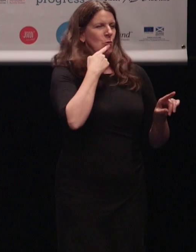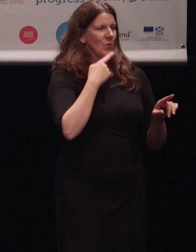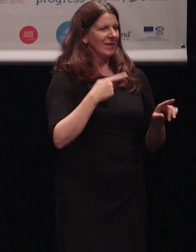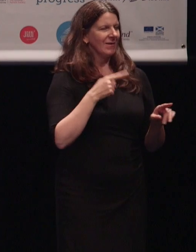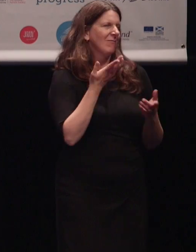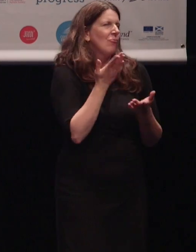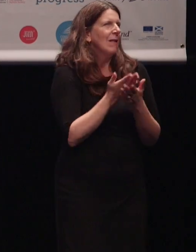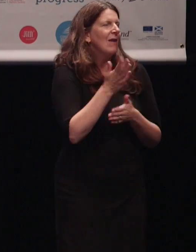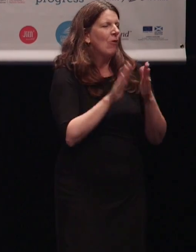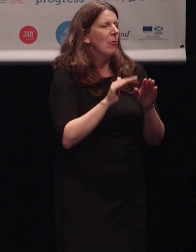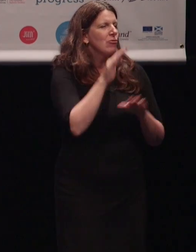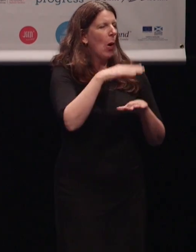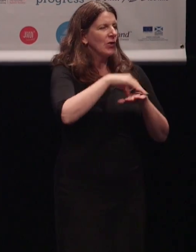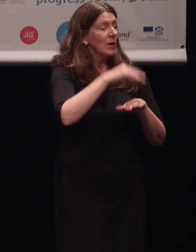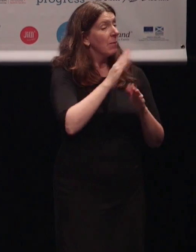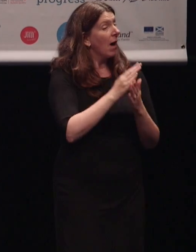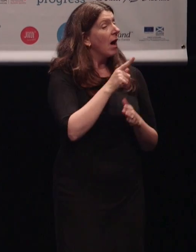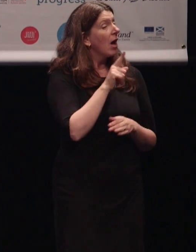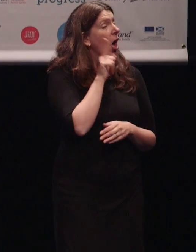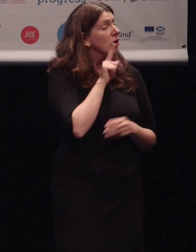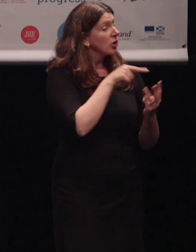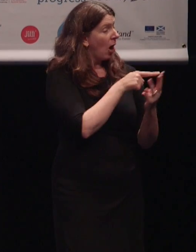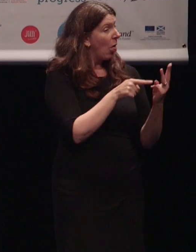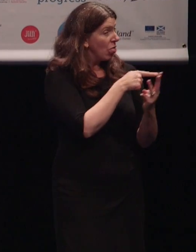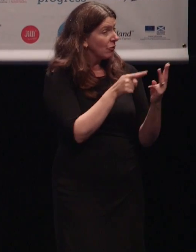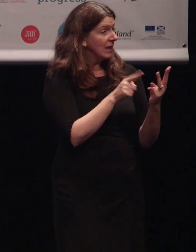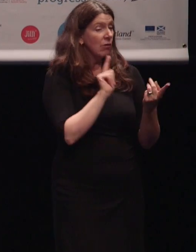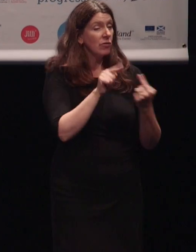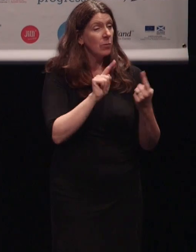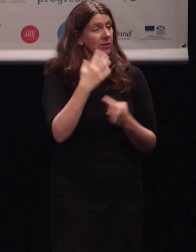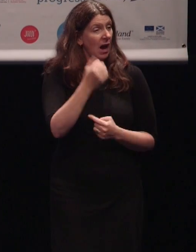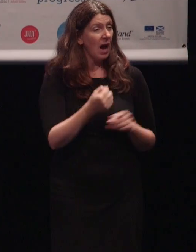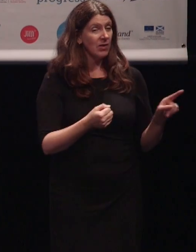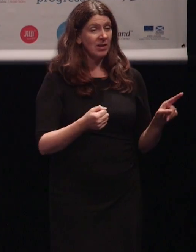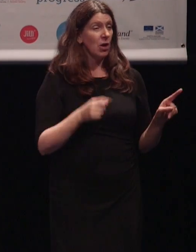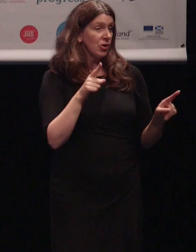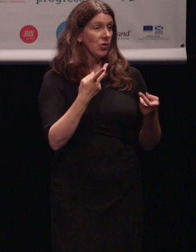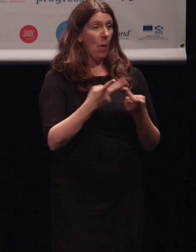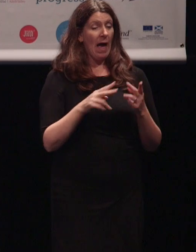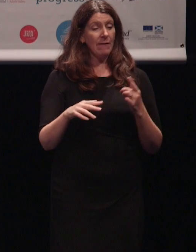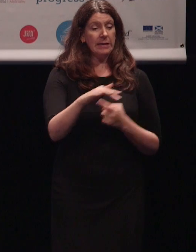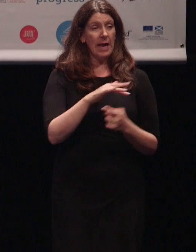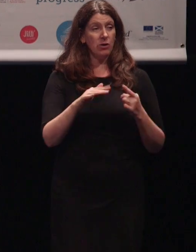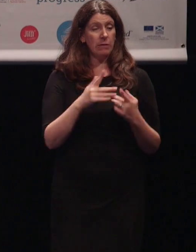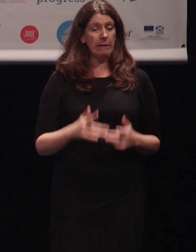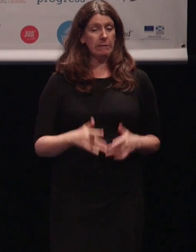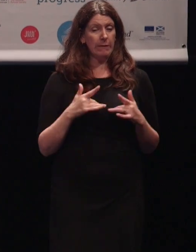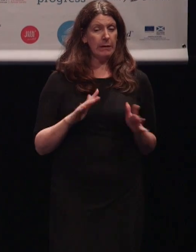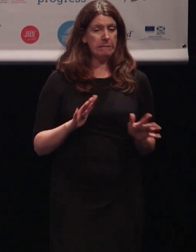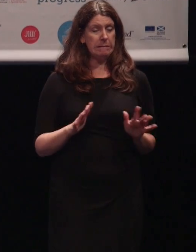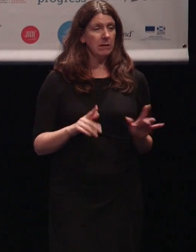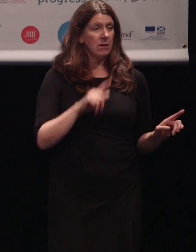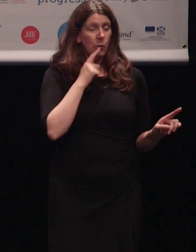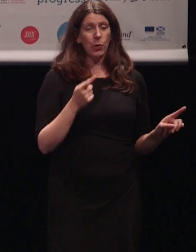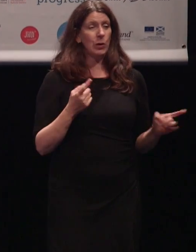out well for her in most situations, actually. She would just toss in one of these, and people perceived her as very social. And